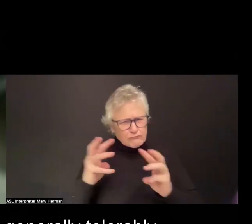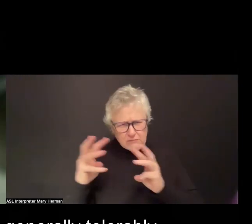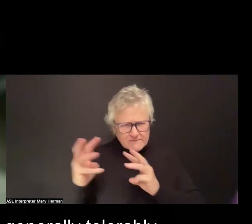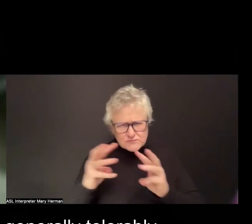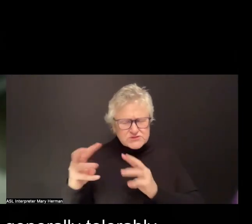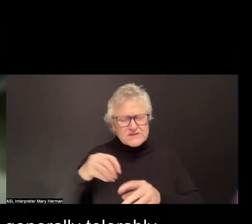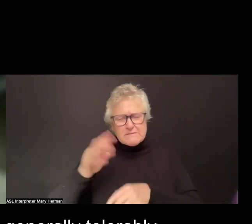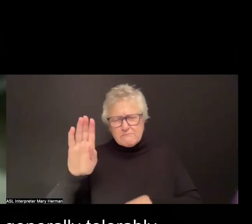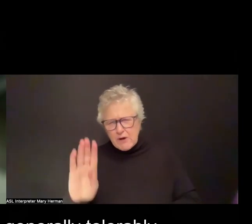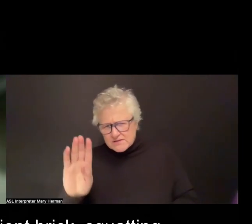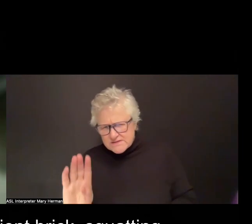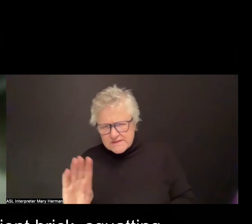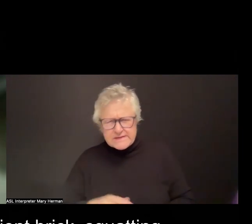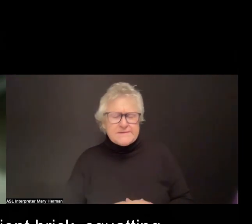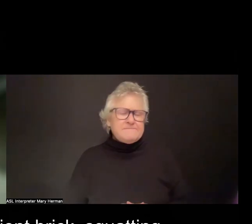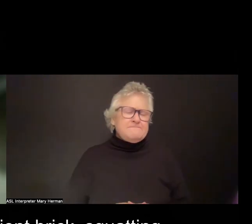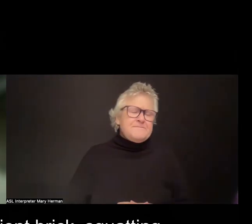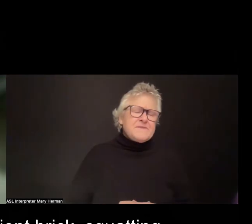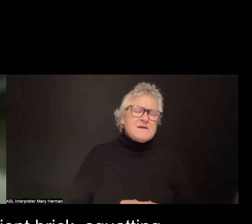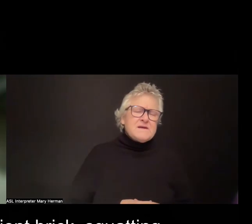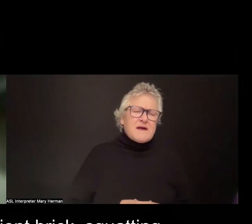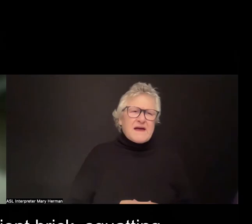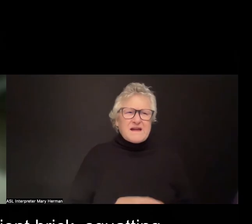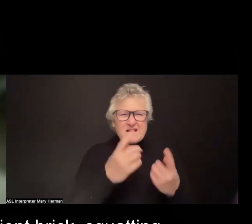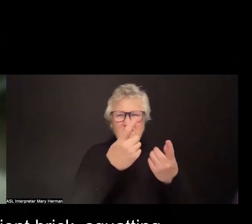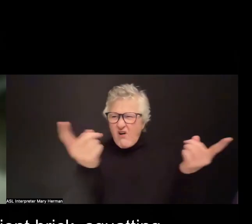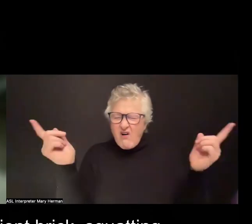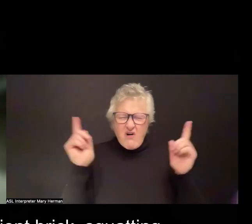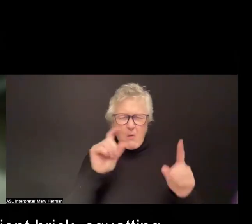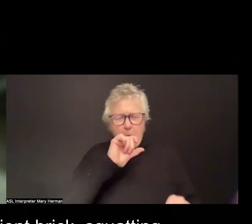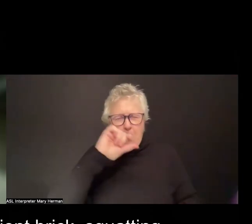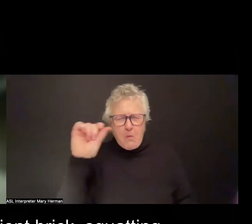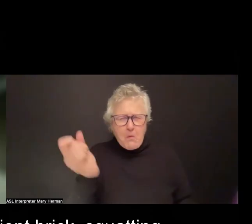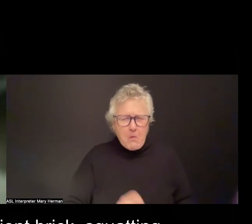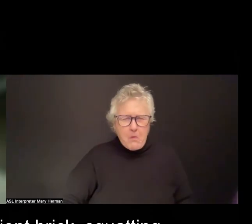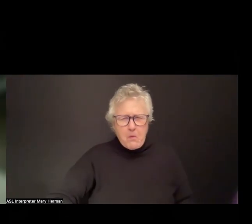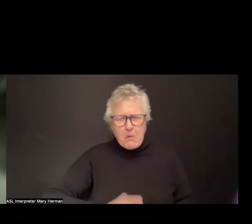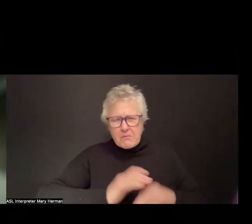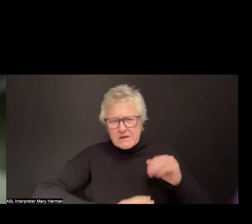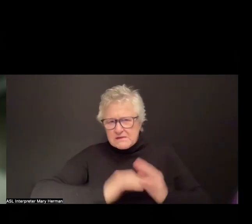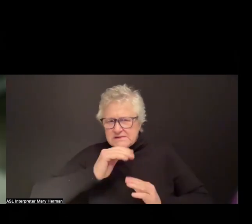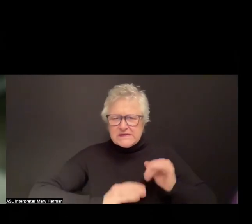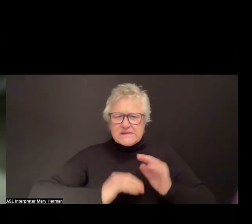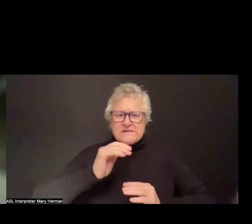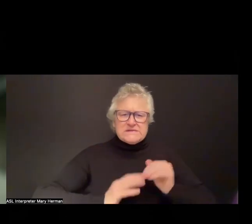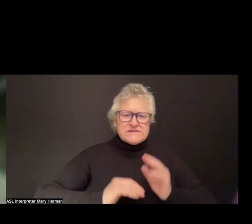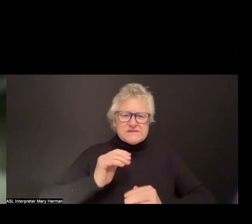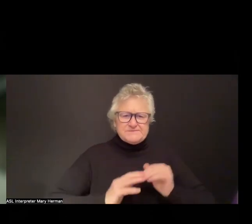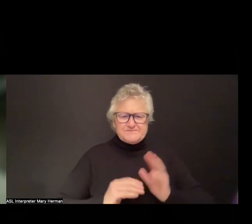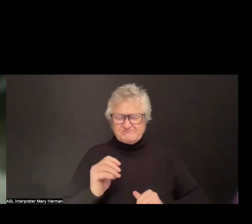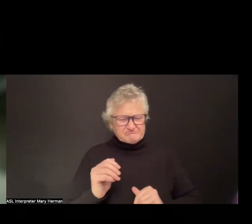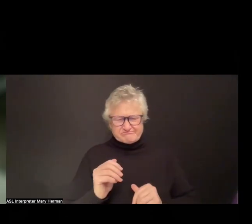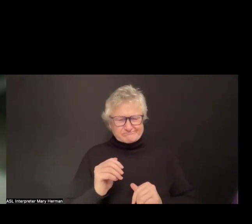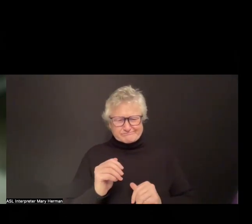summer, being a dim cavern of rooms built of ancient brick, squatting like a naiad's grotto for almost 100 years at the foot of Clark's